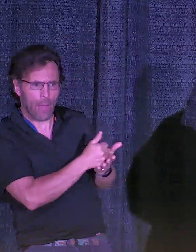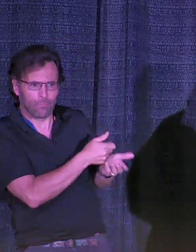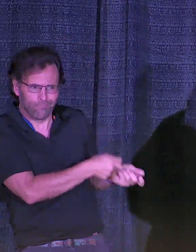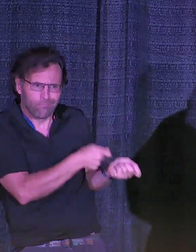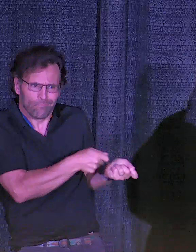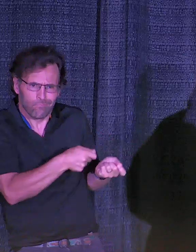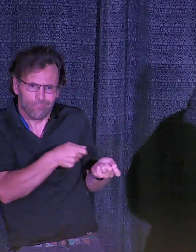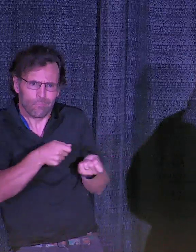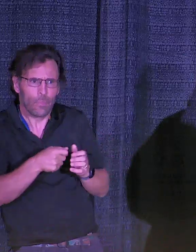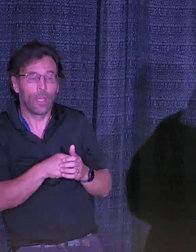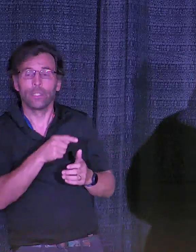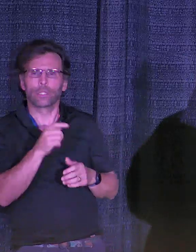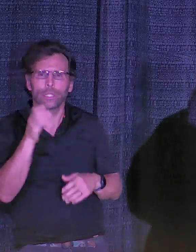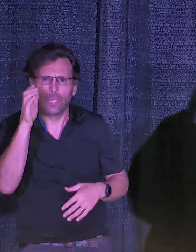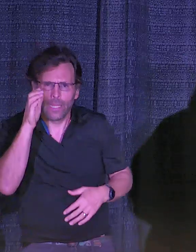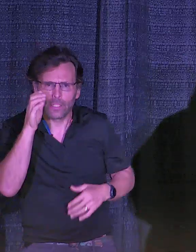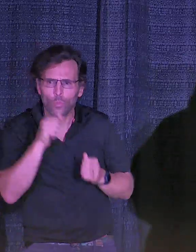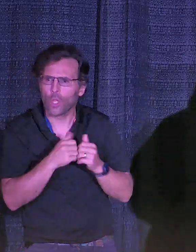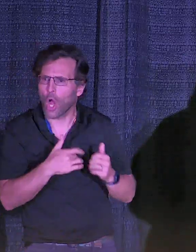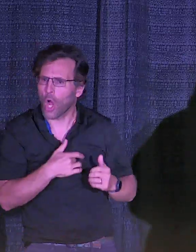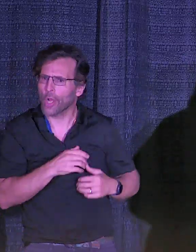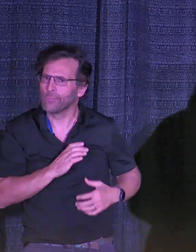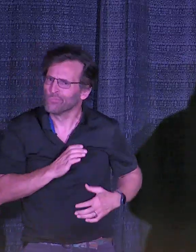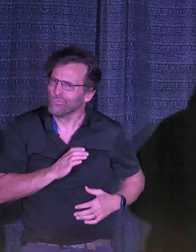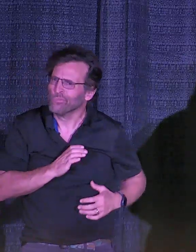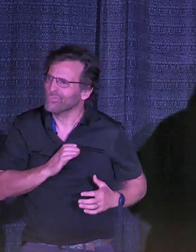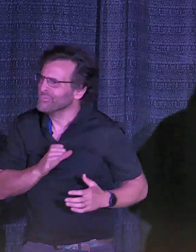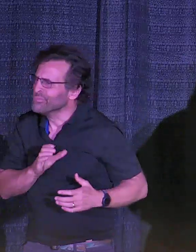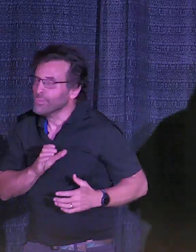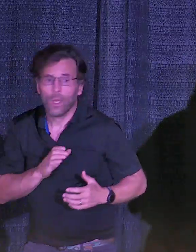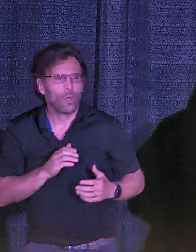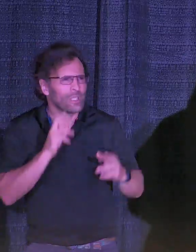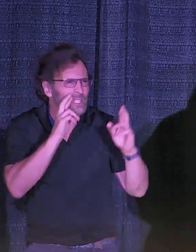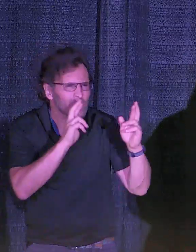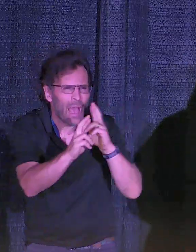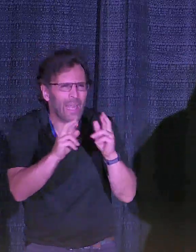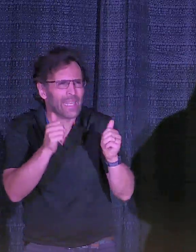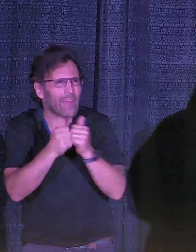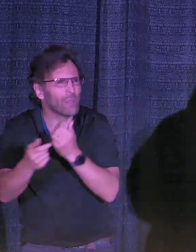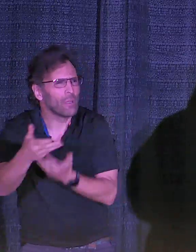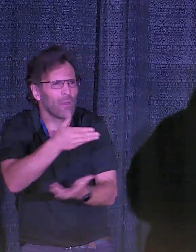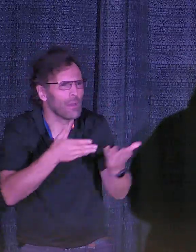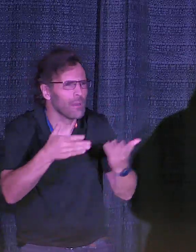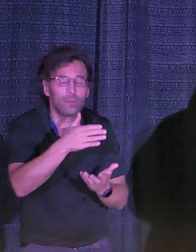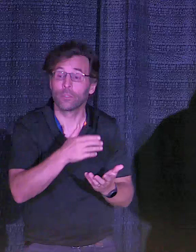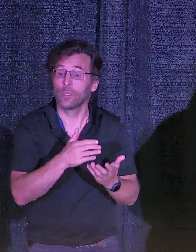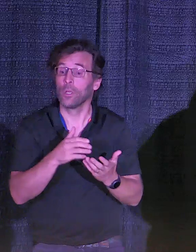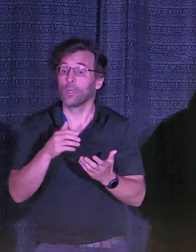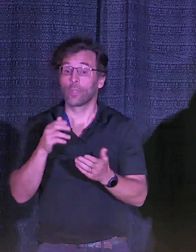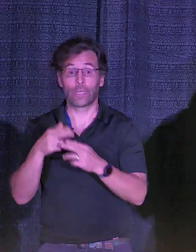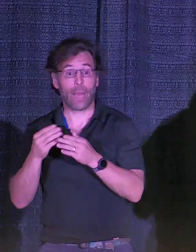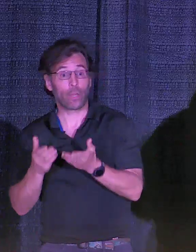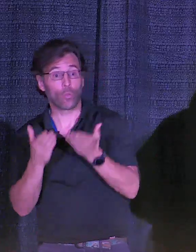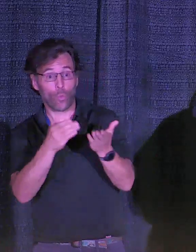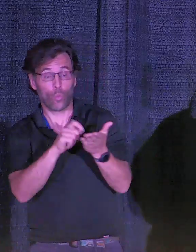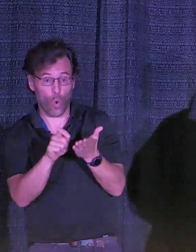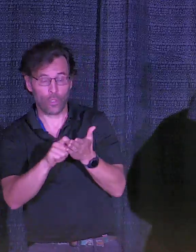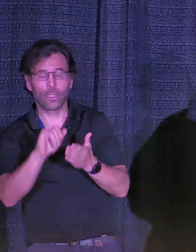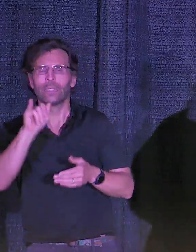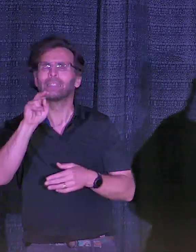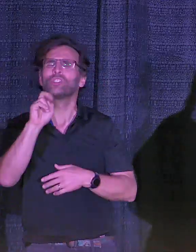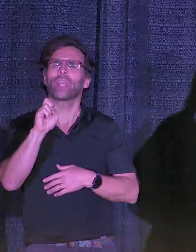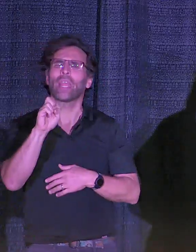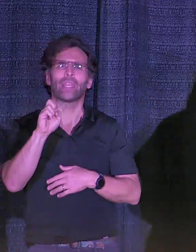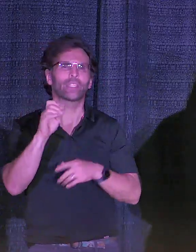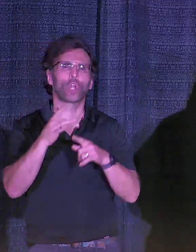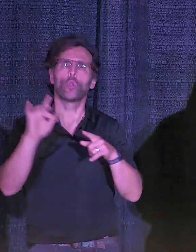the way. She listens with her heart and treats every person with respect at all times. As her nominator wrote, Jane is one of the